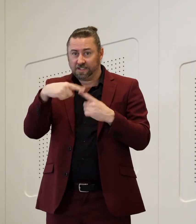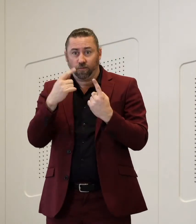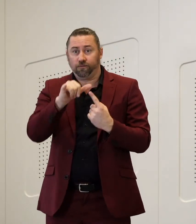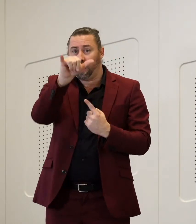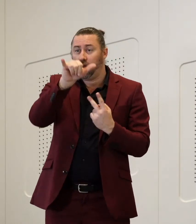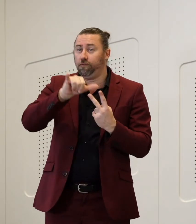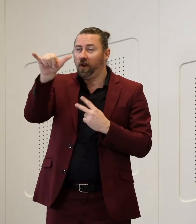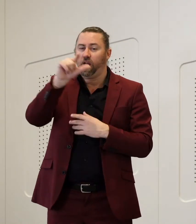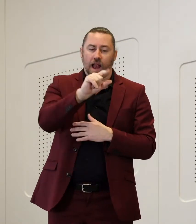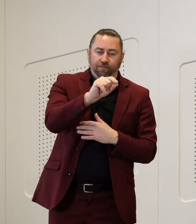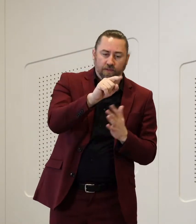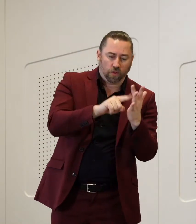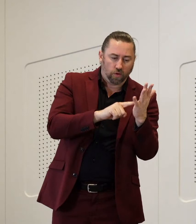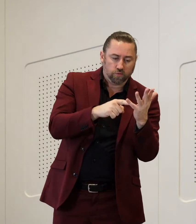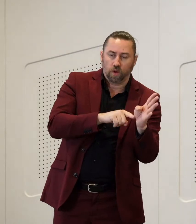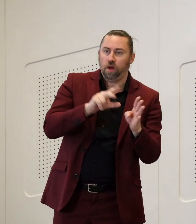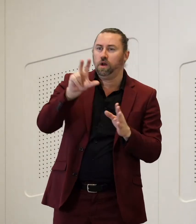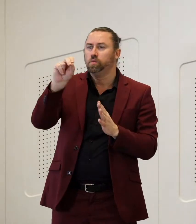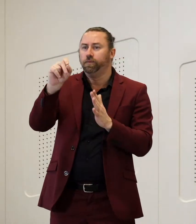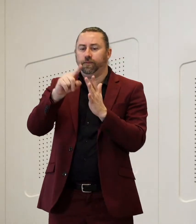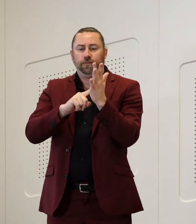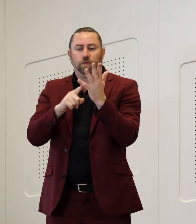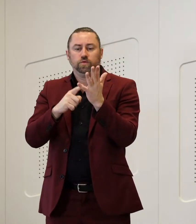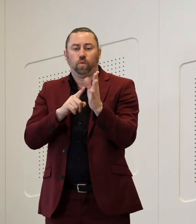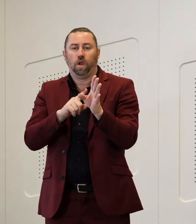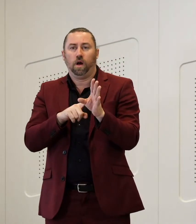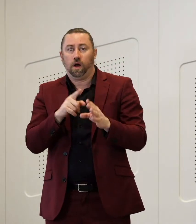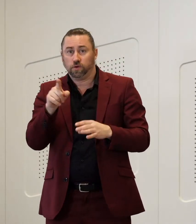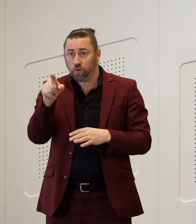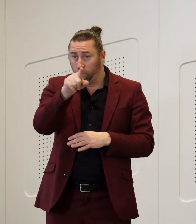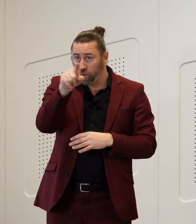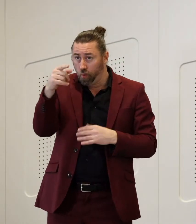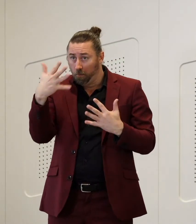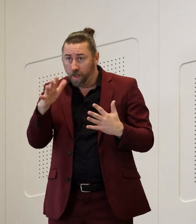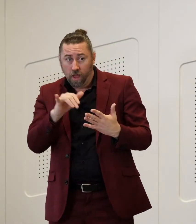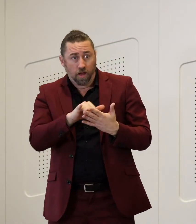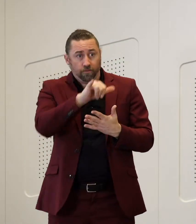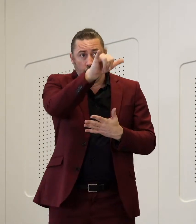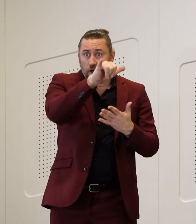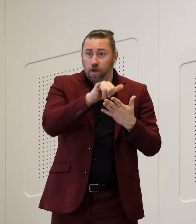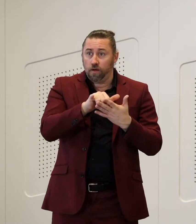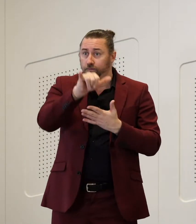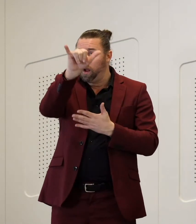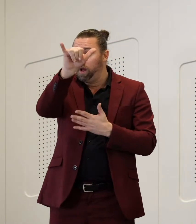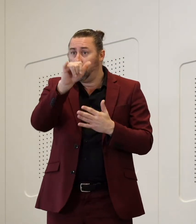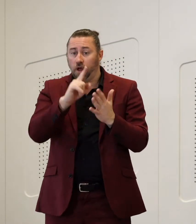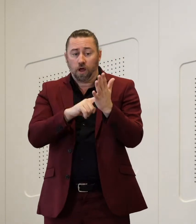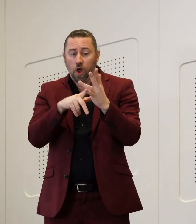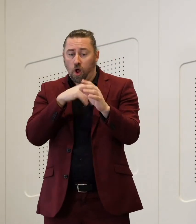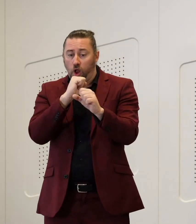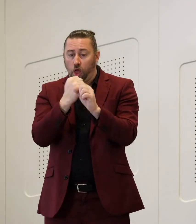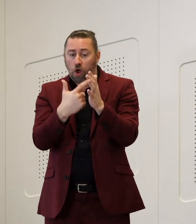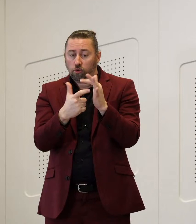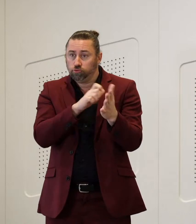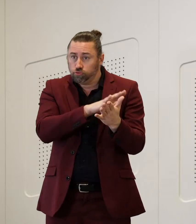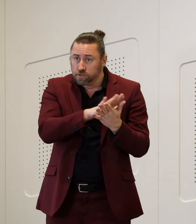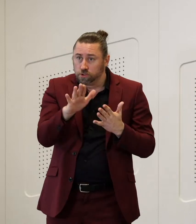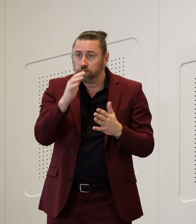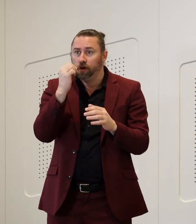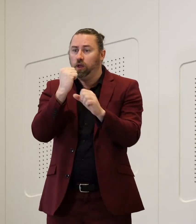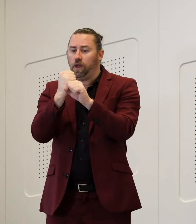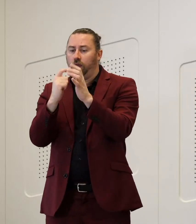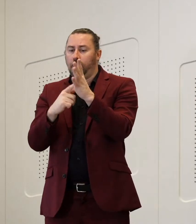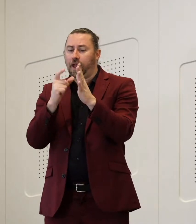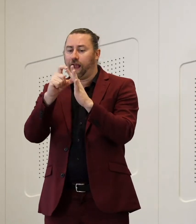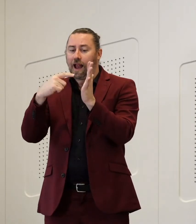July, and is critical that anyone who is on any of those flights immediately comes forward and gets tested. So we've got the manifests